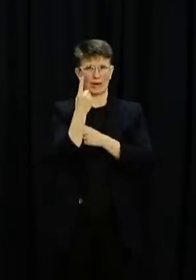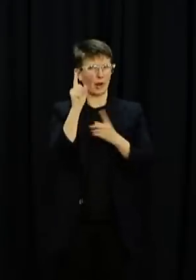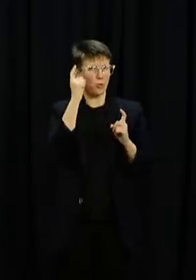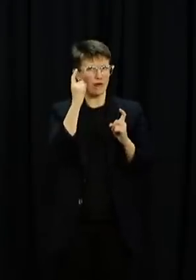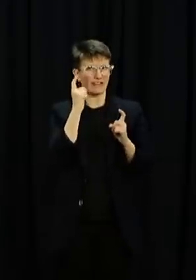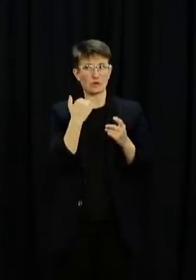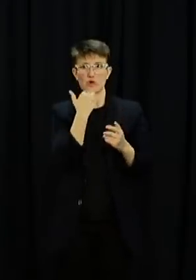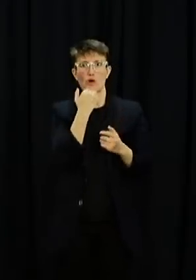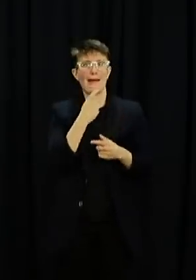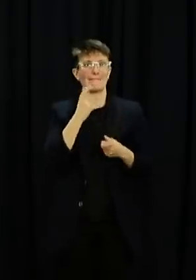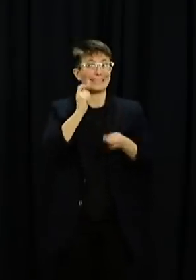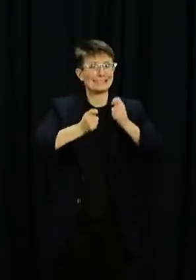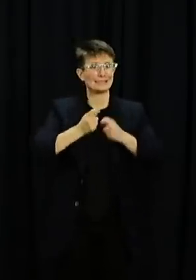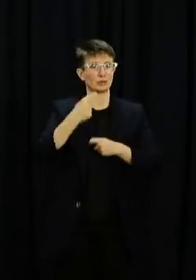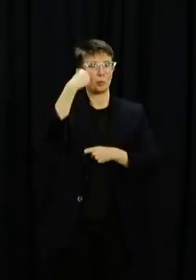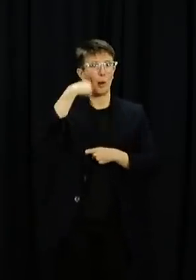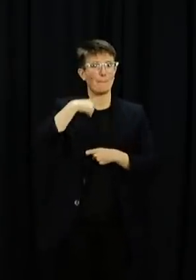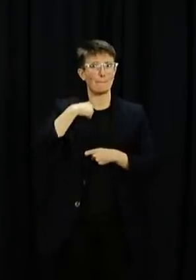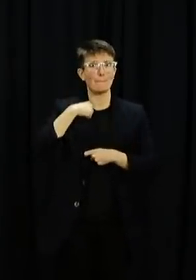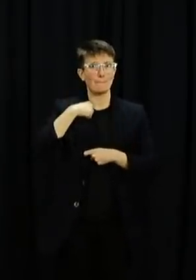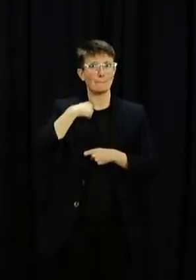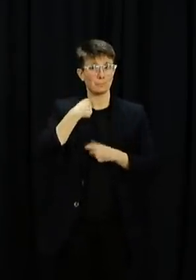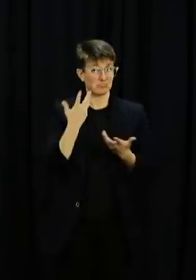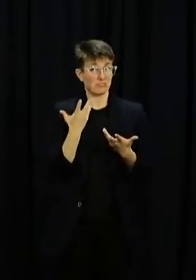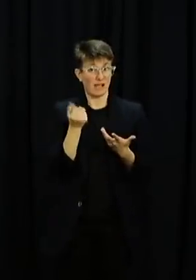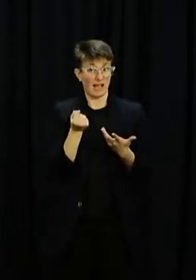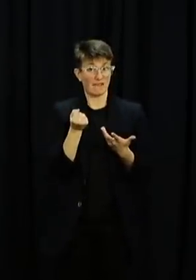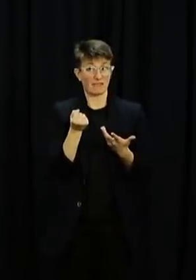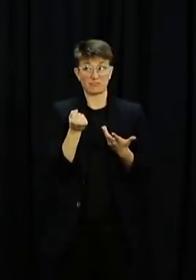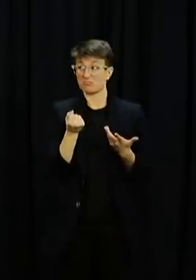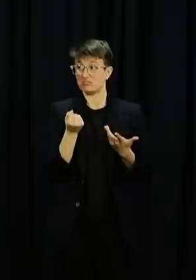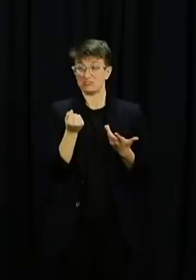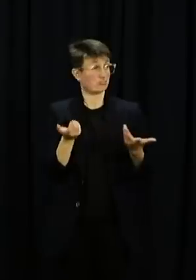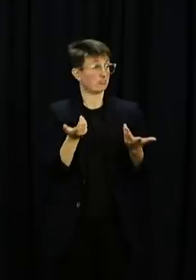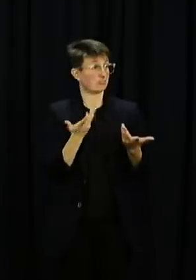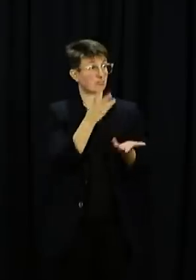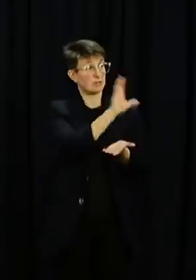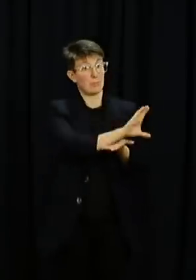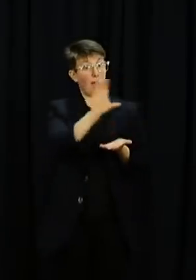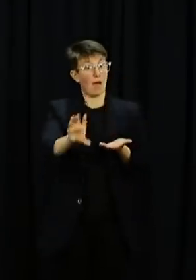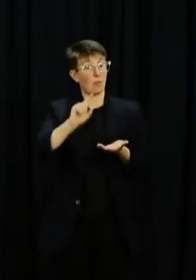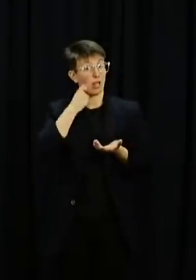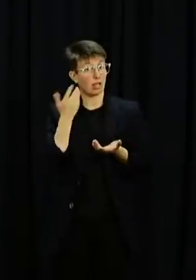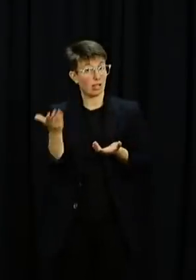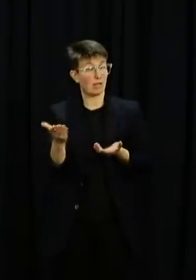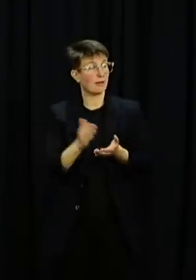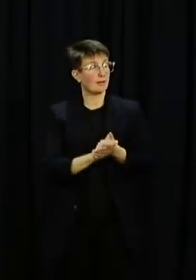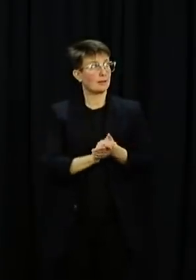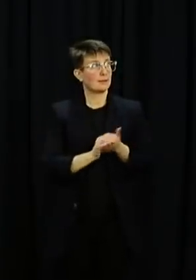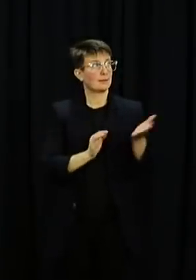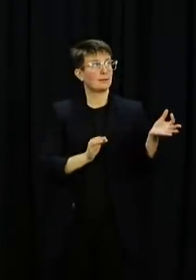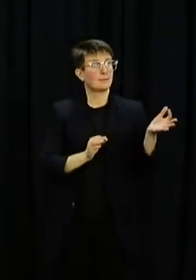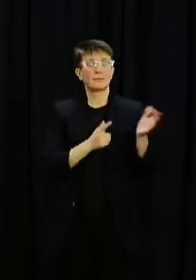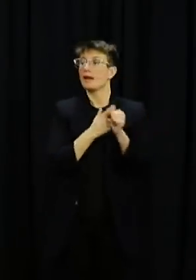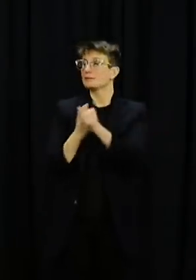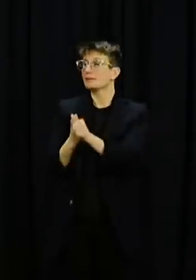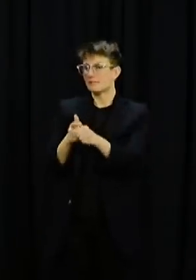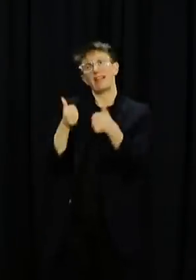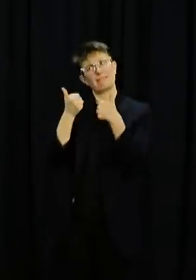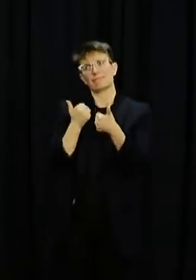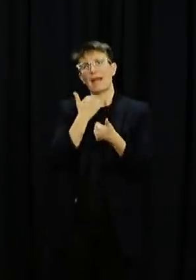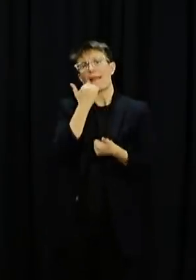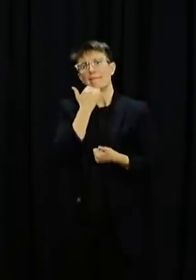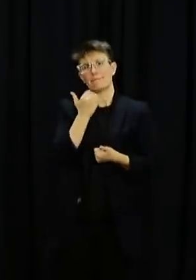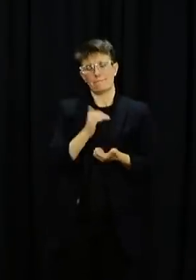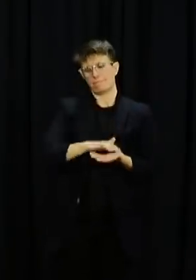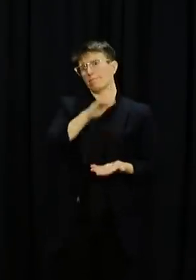enough for PPE and swabs in the testing centres? Yes, there is a good supply, and one of the conversations we even